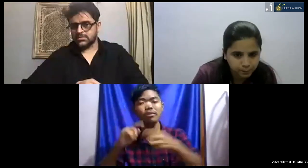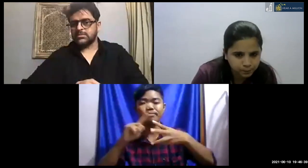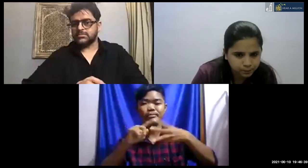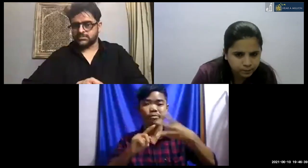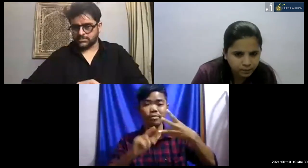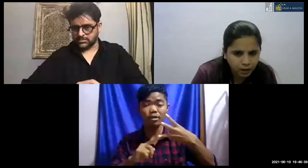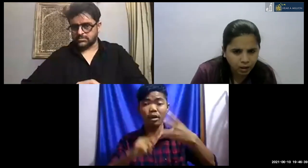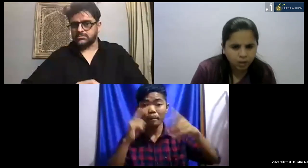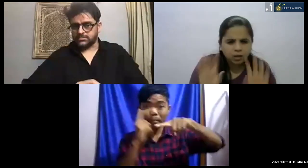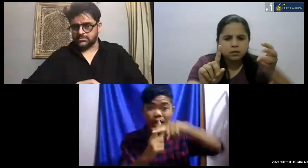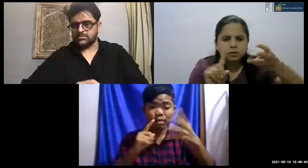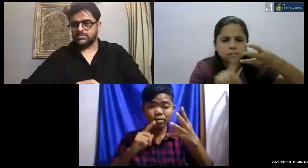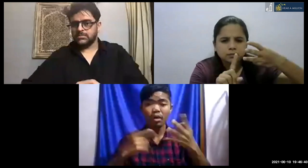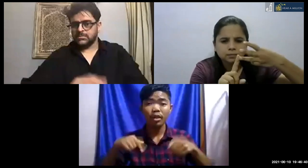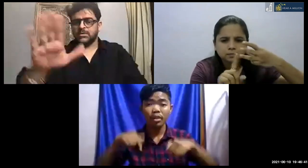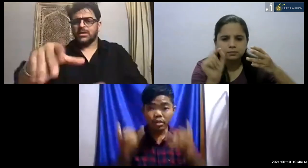well.